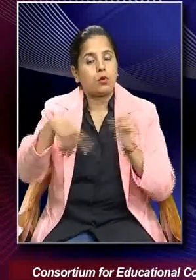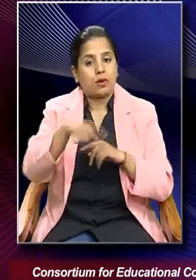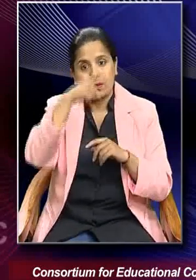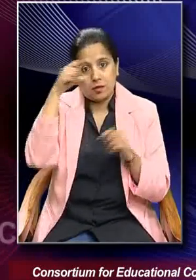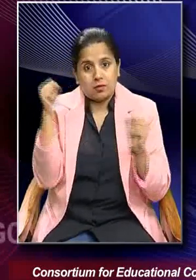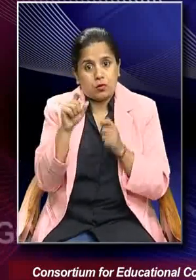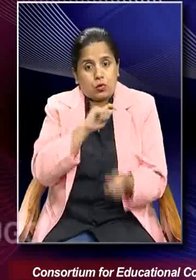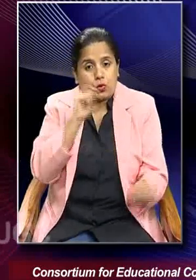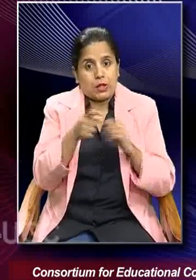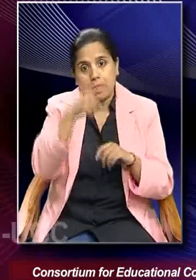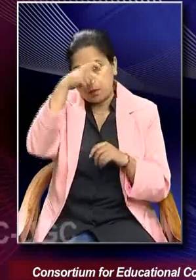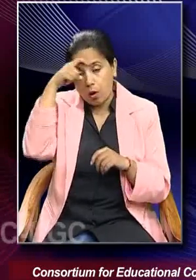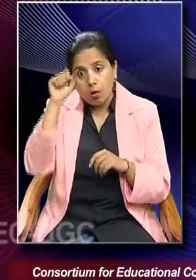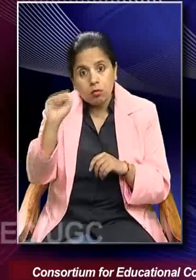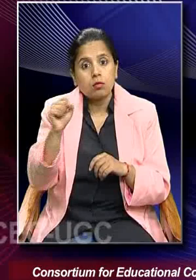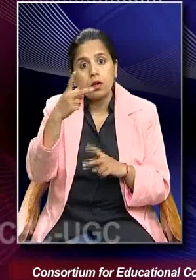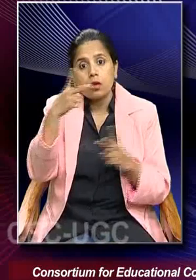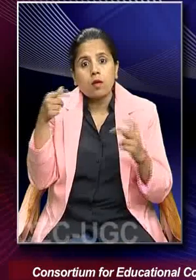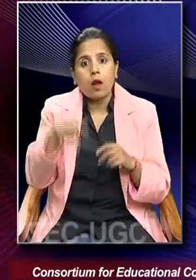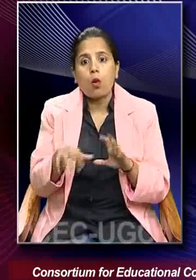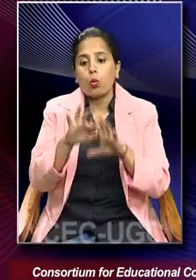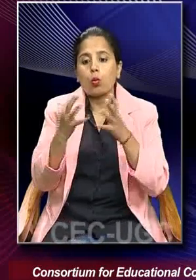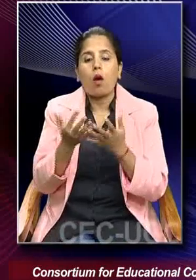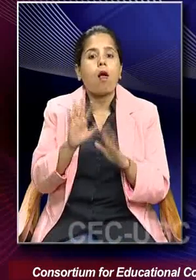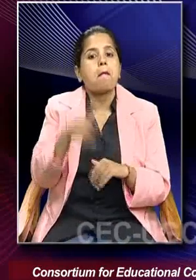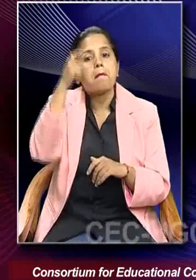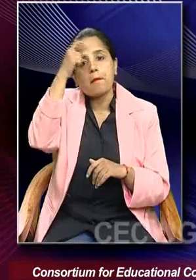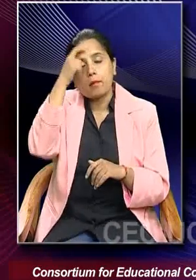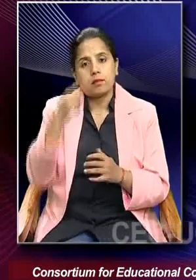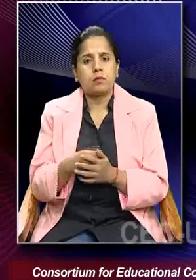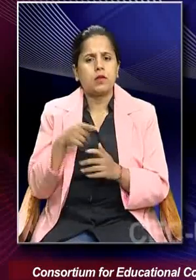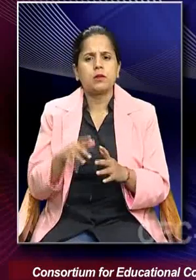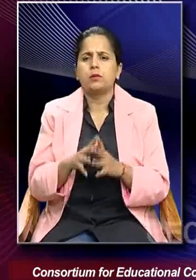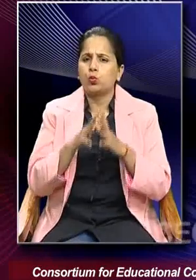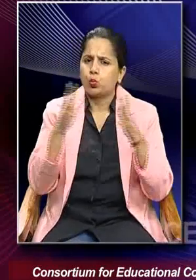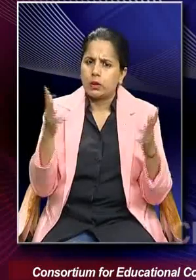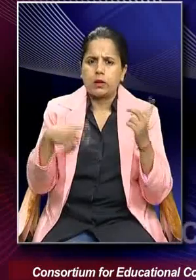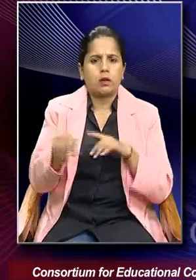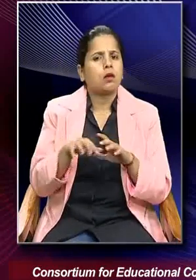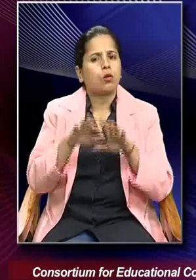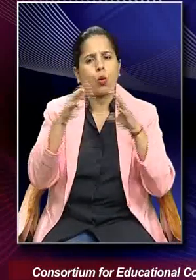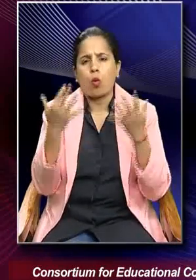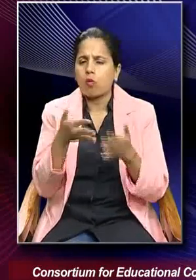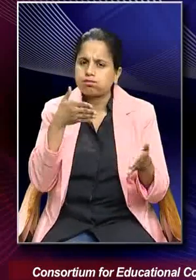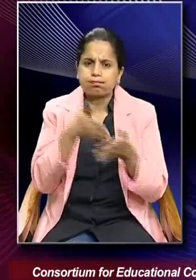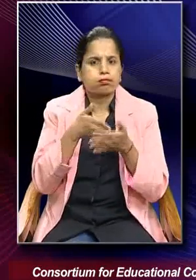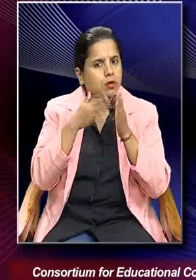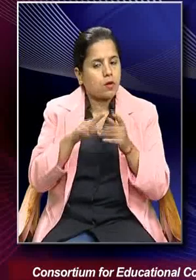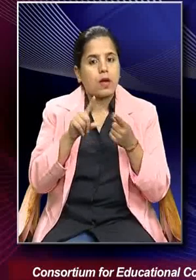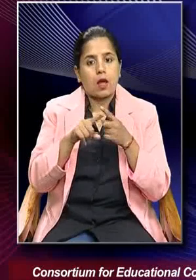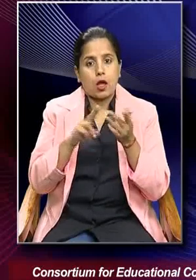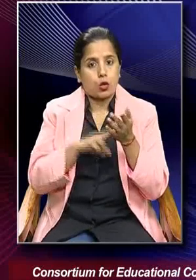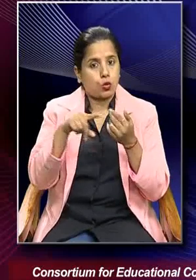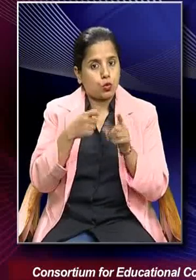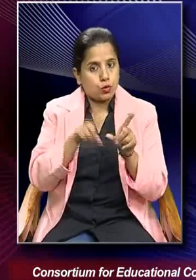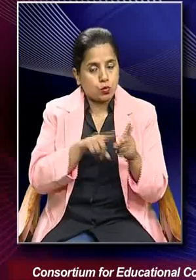change, issues of climate change in the present world, which is the major global challenge,